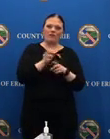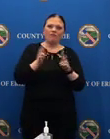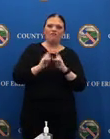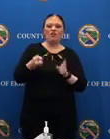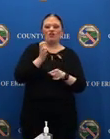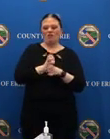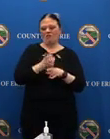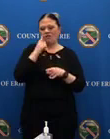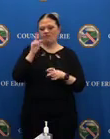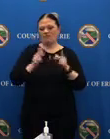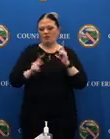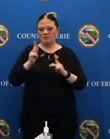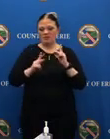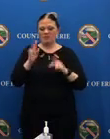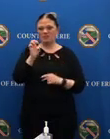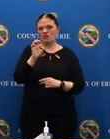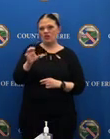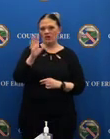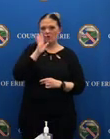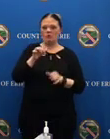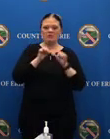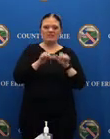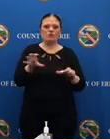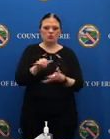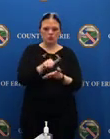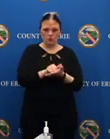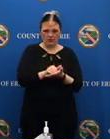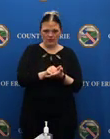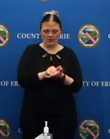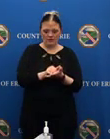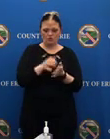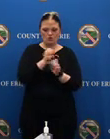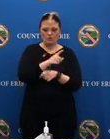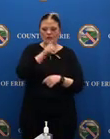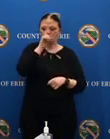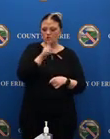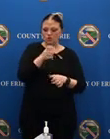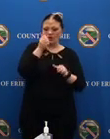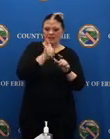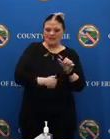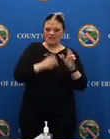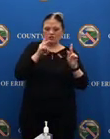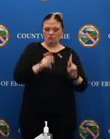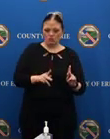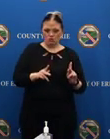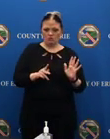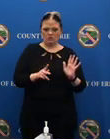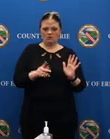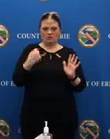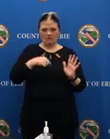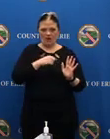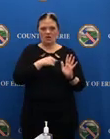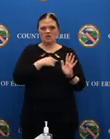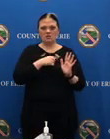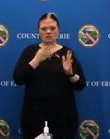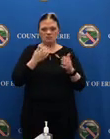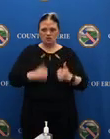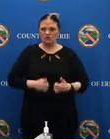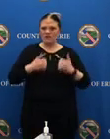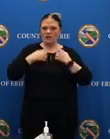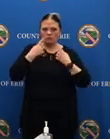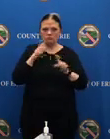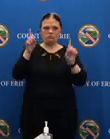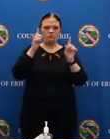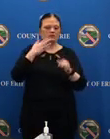hard on behalf of the people of Erie County, and we'll continue to do that to ensure that each and every one of us gets through this as best as we